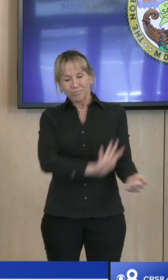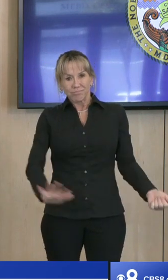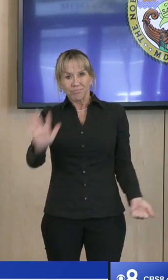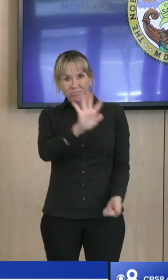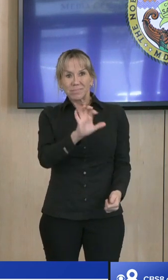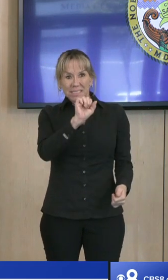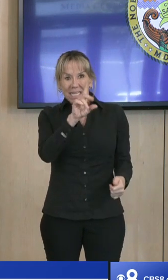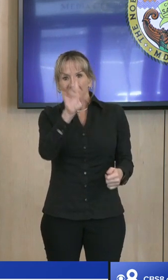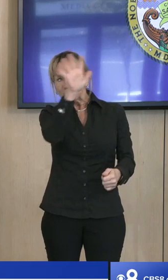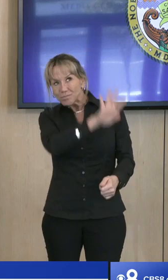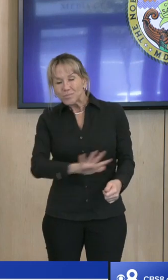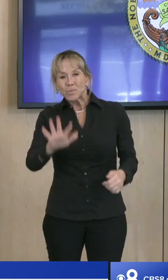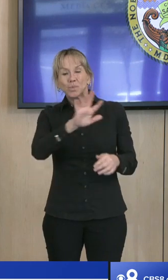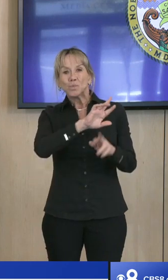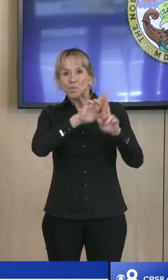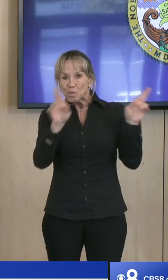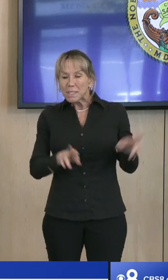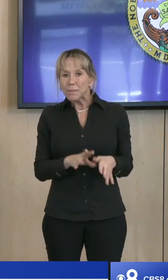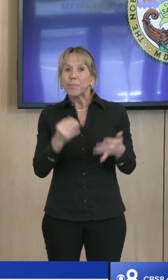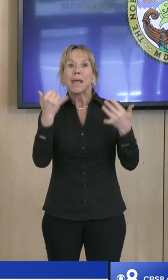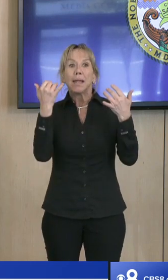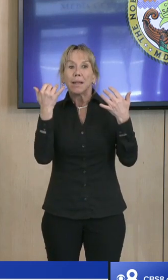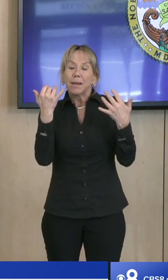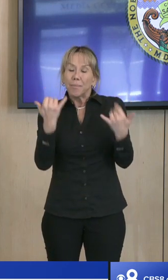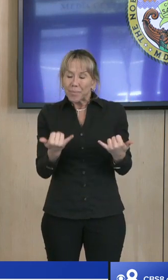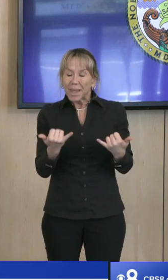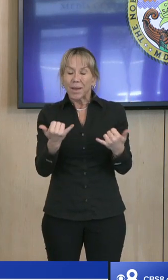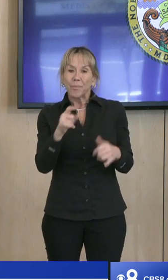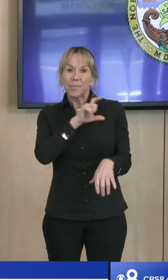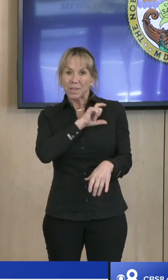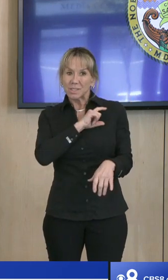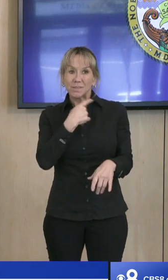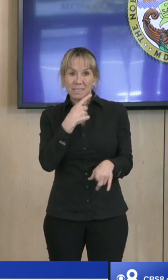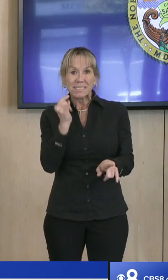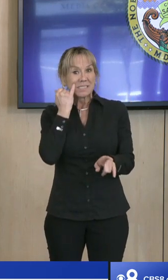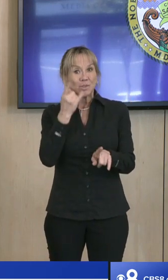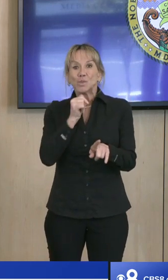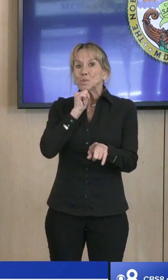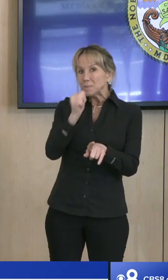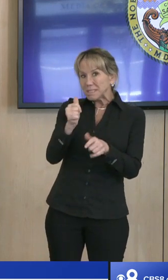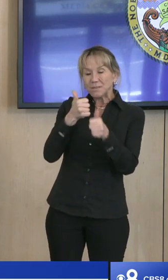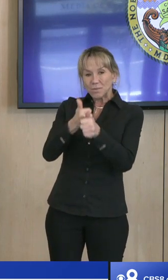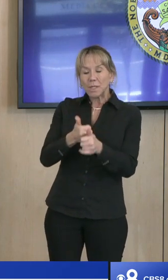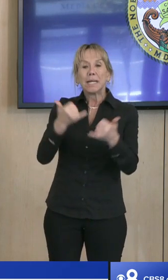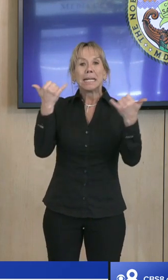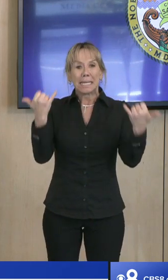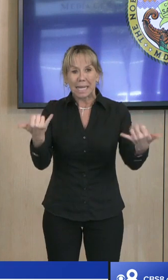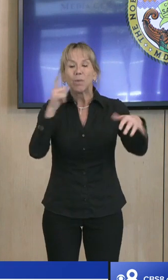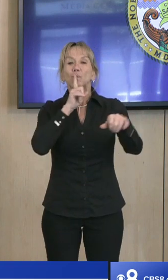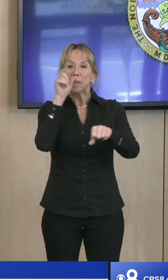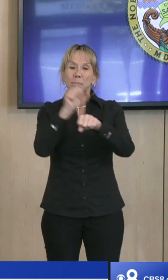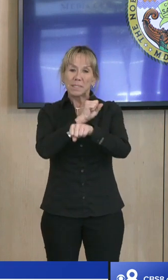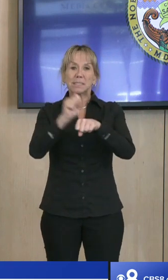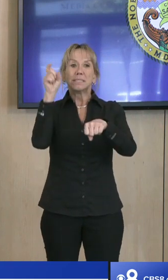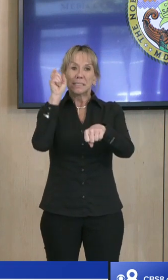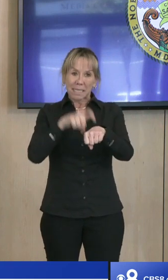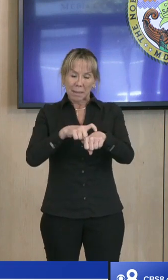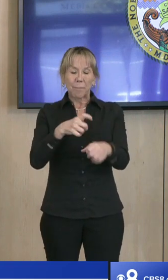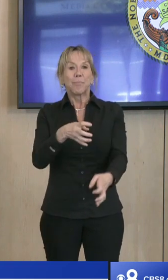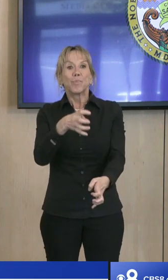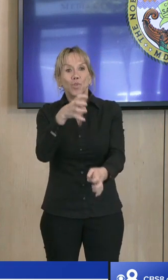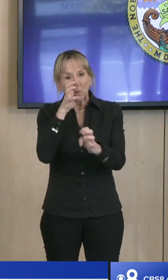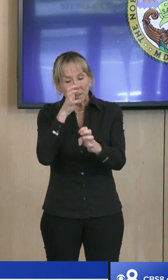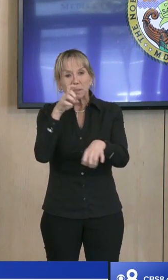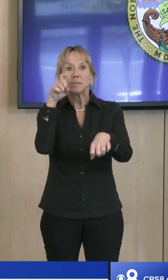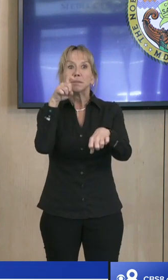not, as the sheriff just mentioned, now is the time. The time for voluntary compliance is over. Now it is time for strict compliance throughout